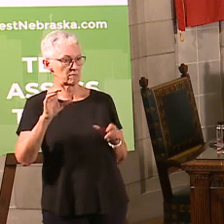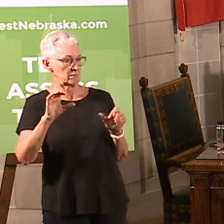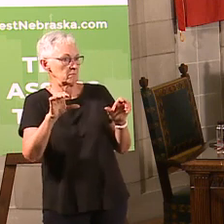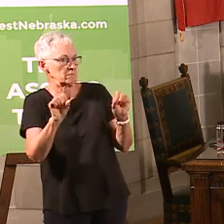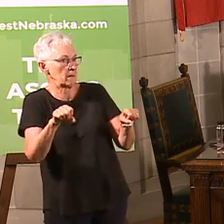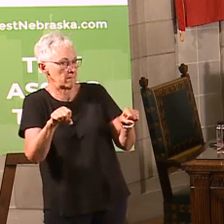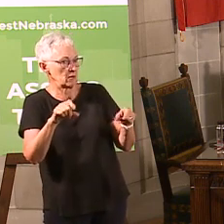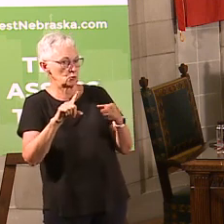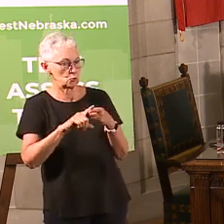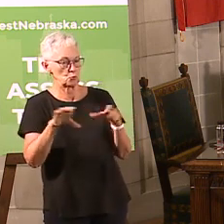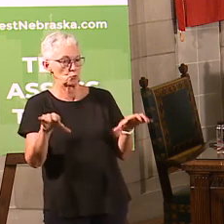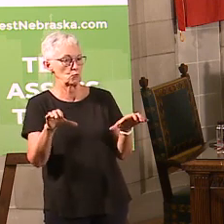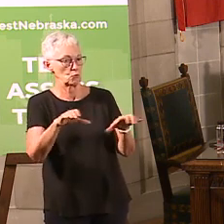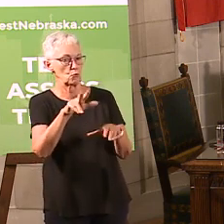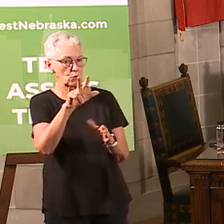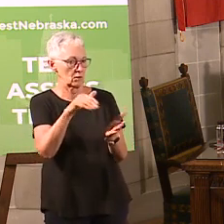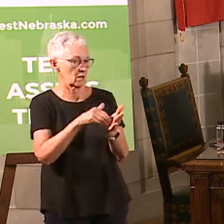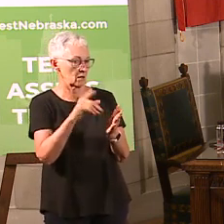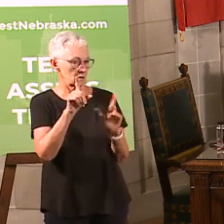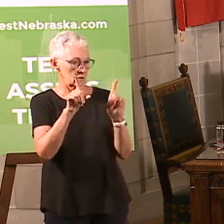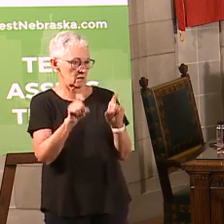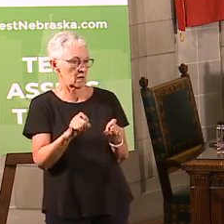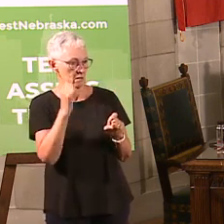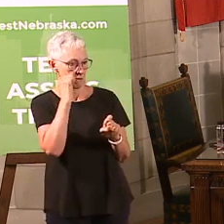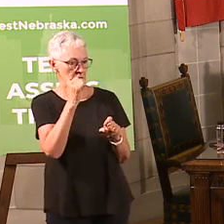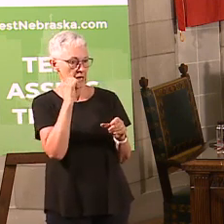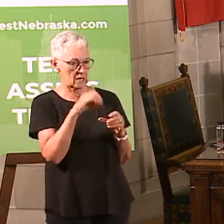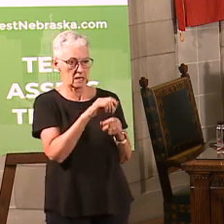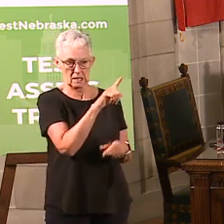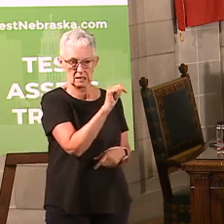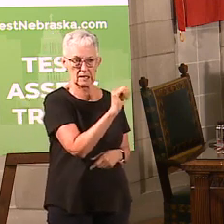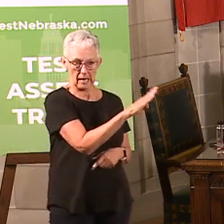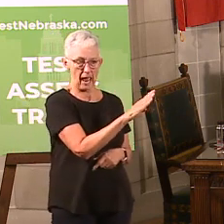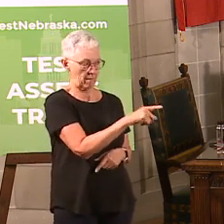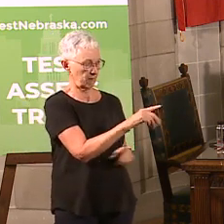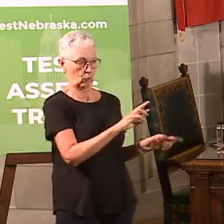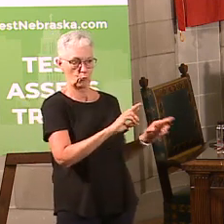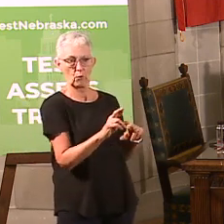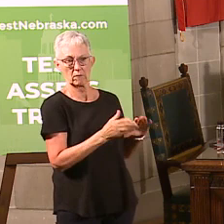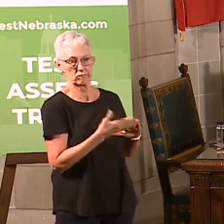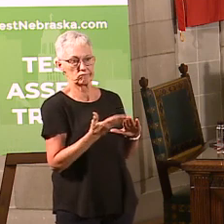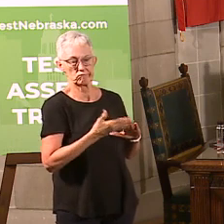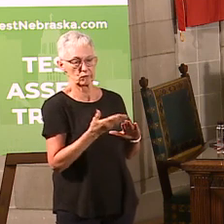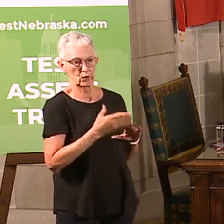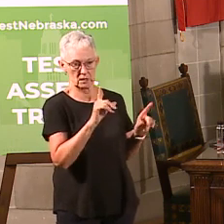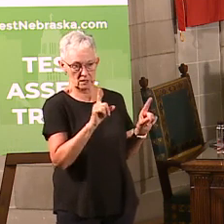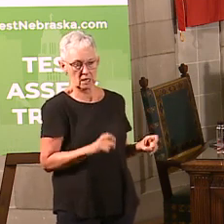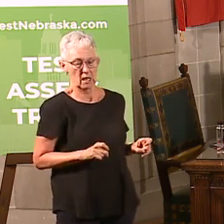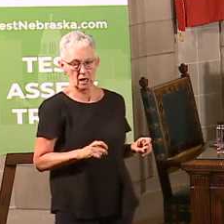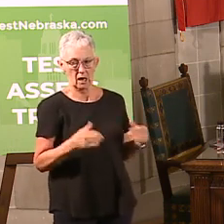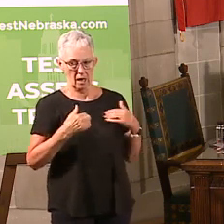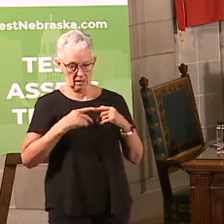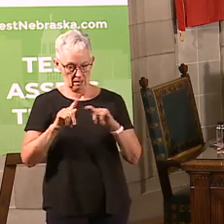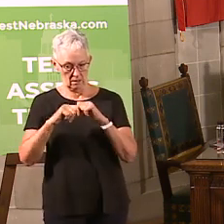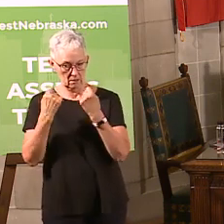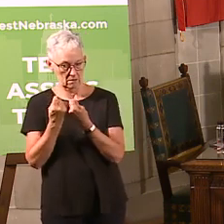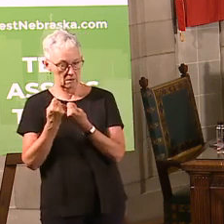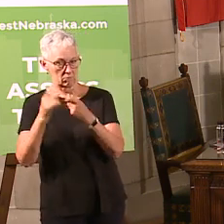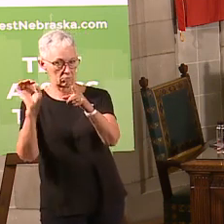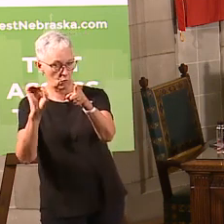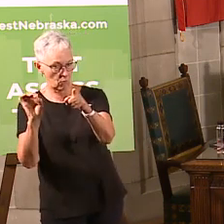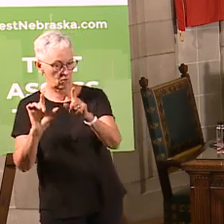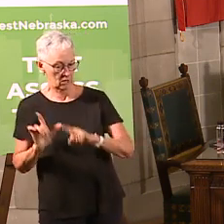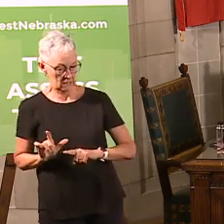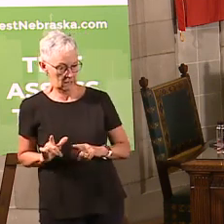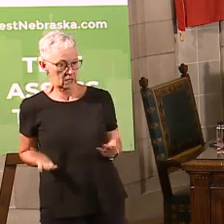scheduled now, I gave you kind of the schedule for where Test Nebraska is going next week. When we have our teams in Omaha and Lincoln, obviously a bigger population base,